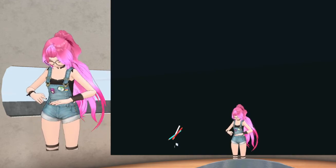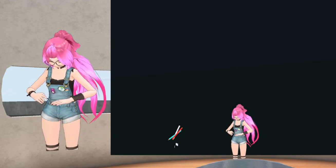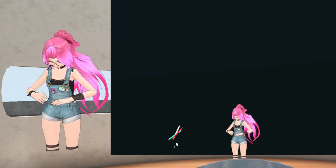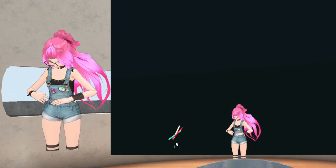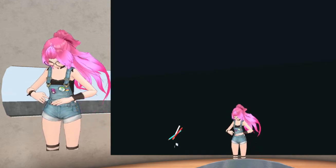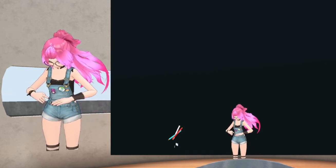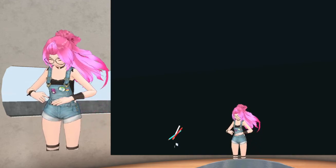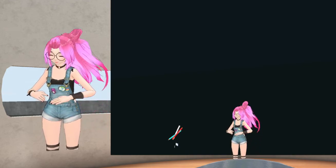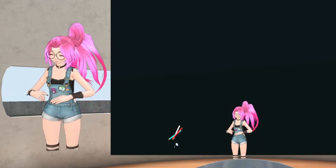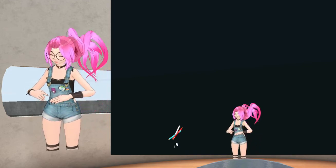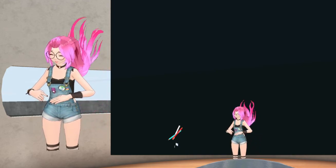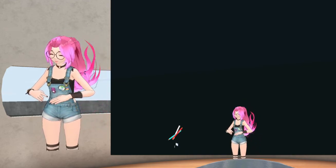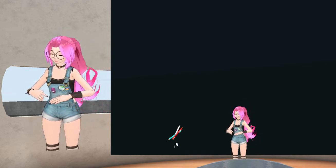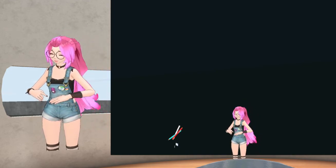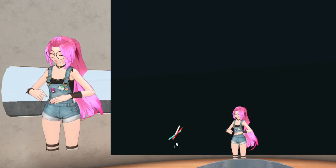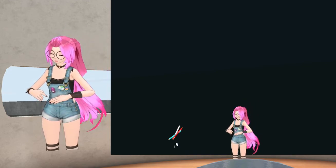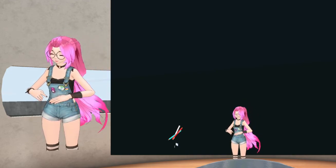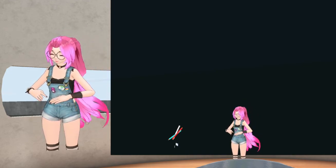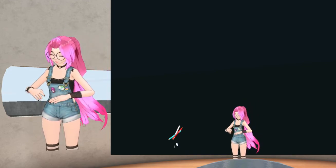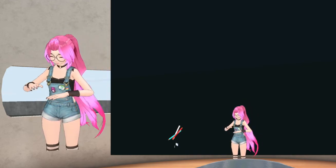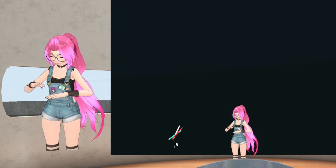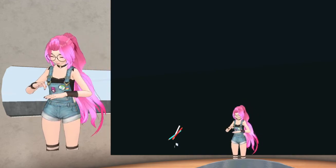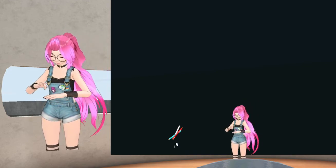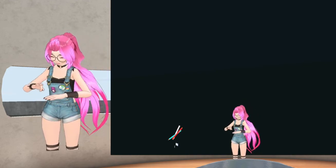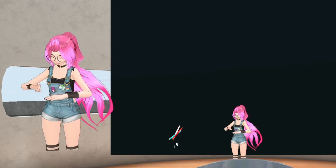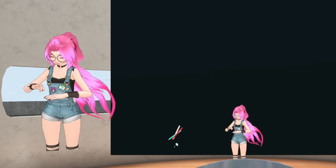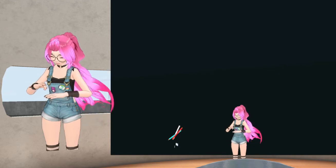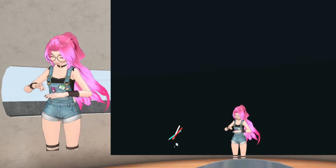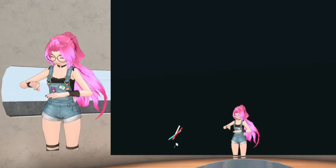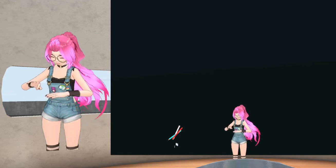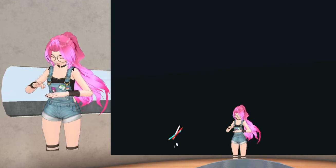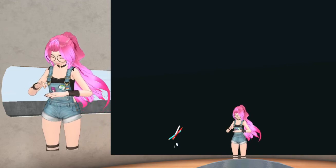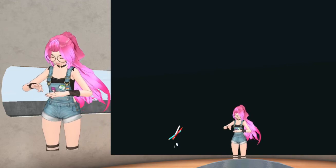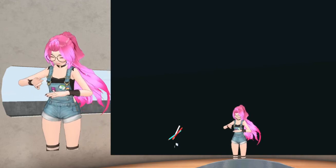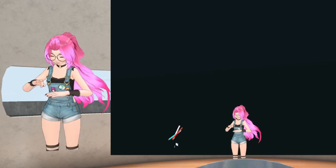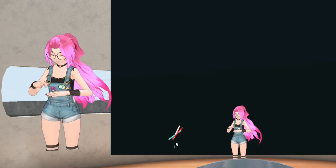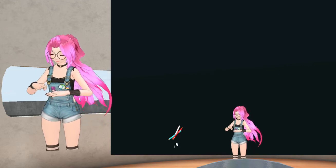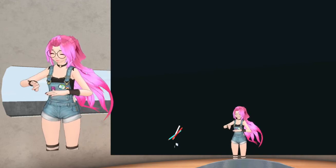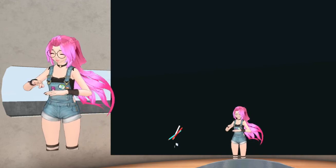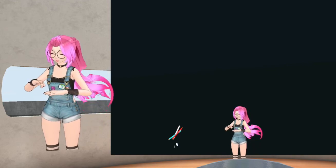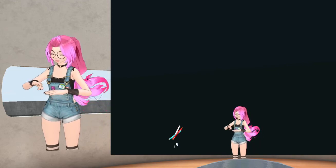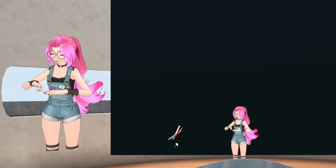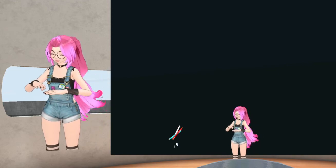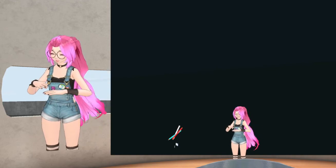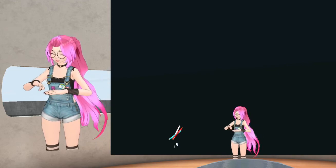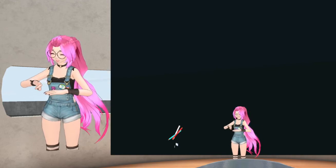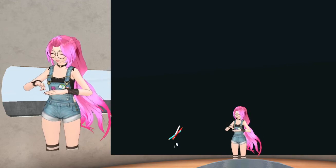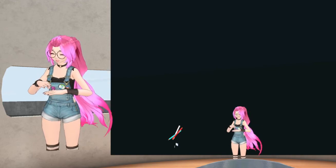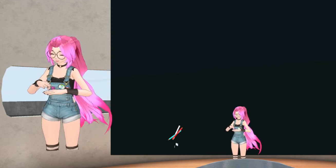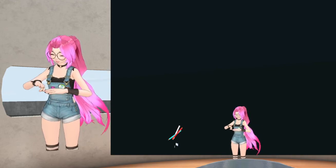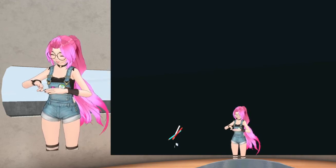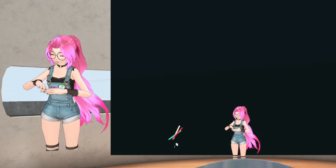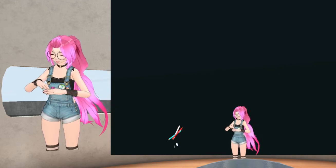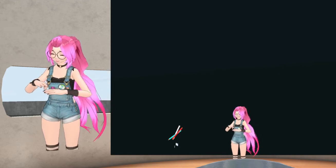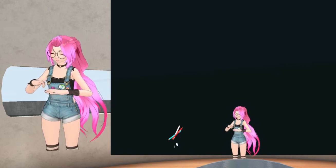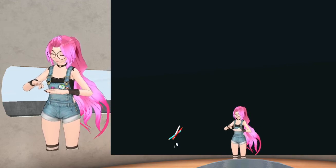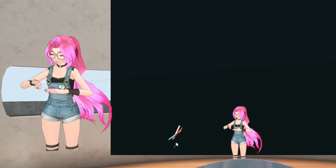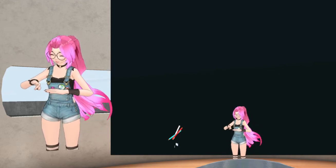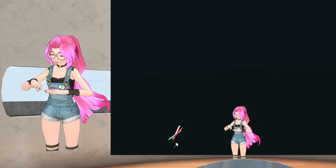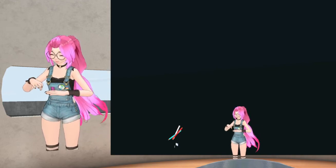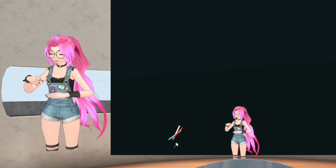Yeah, nails. You just point. Nails. Yeah, yeah. If you want to say nail polish, you could do like the flicking motion of painting your